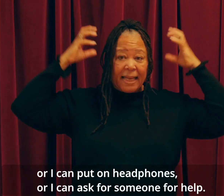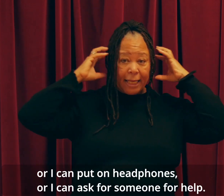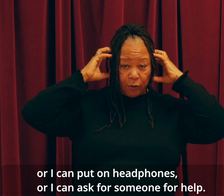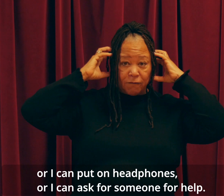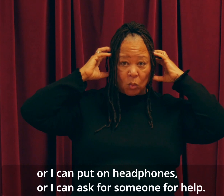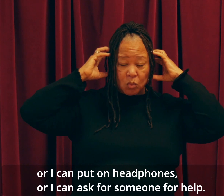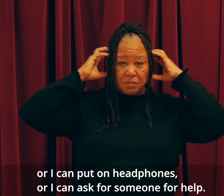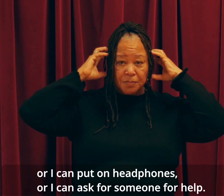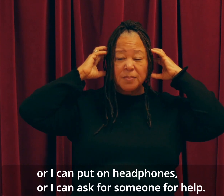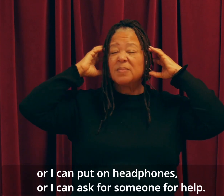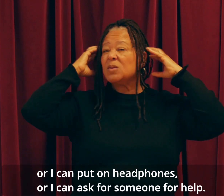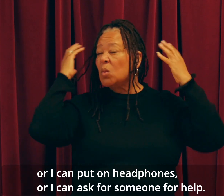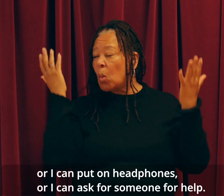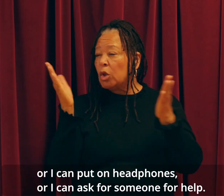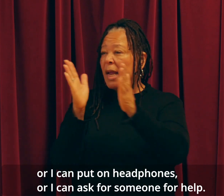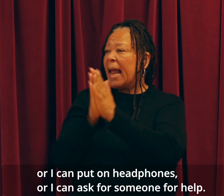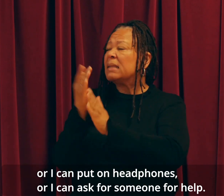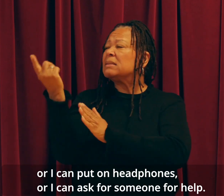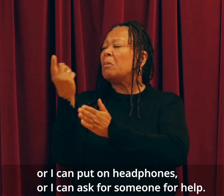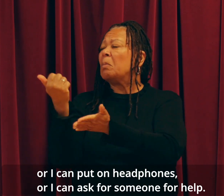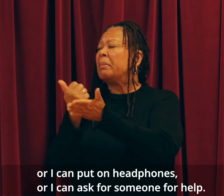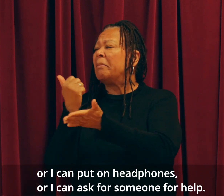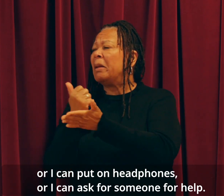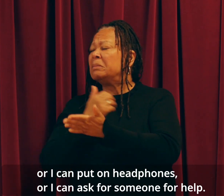can put on headphones, or I can ask someone for help.